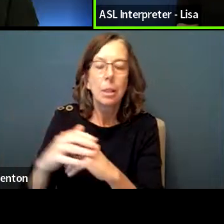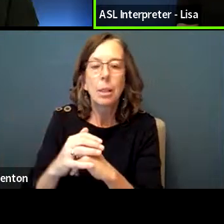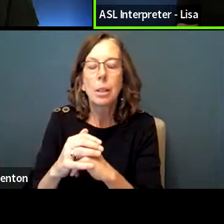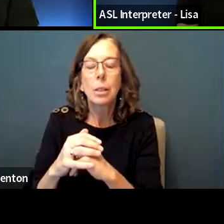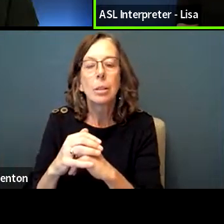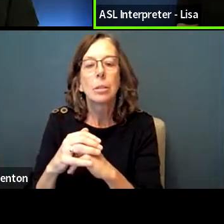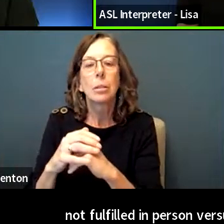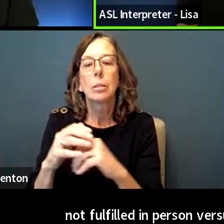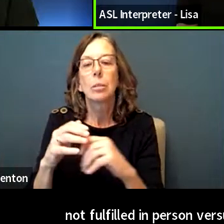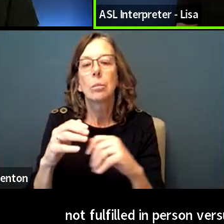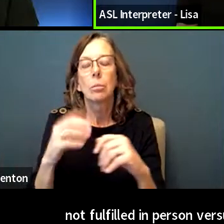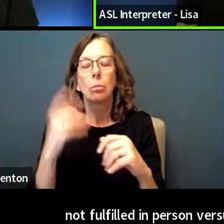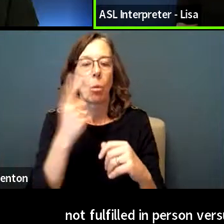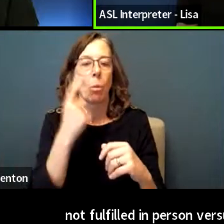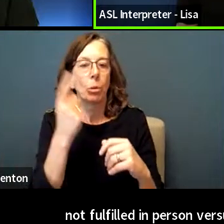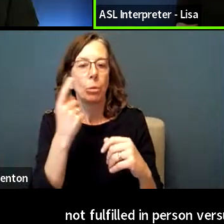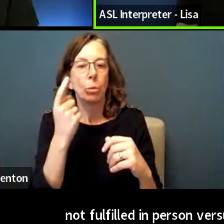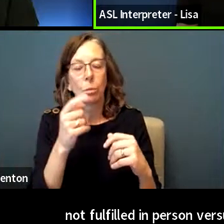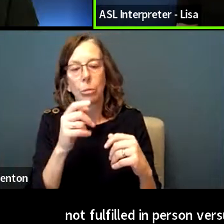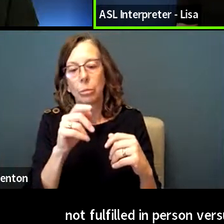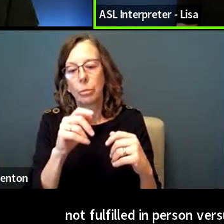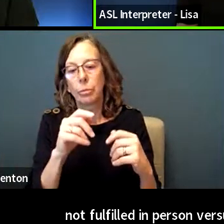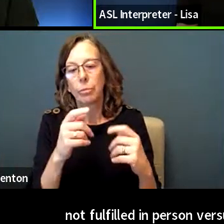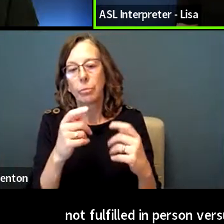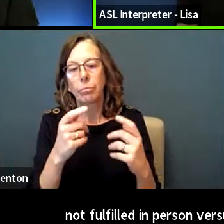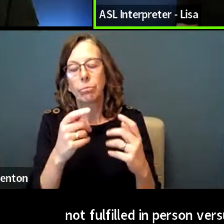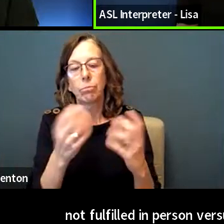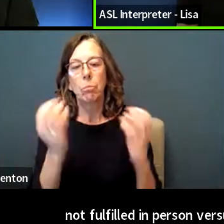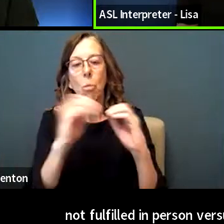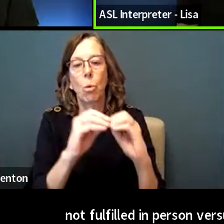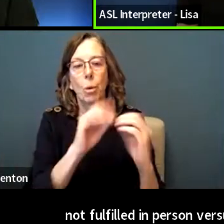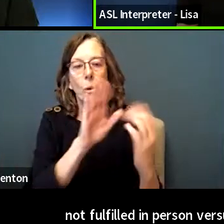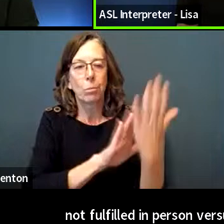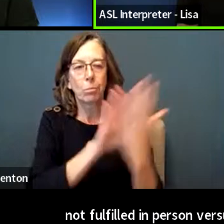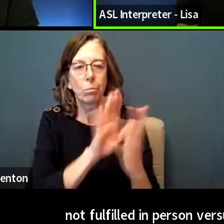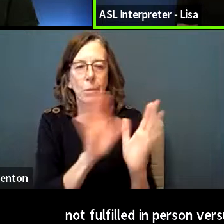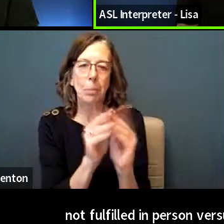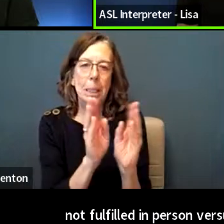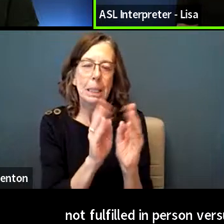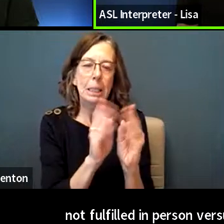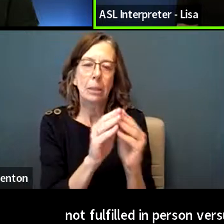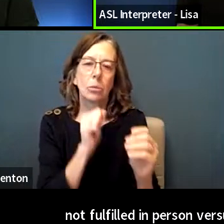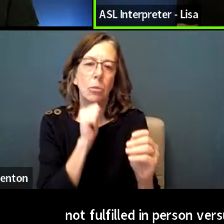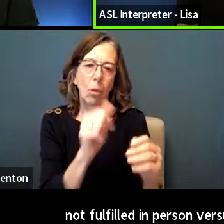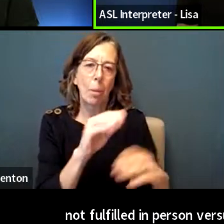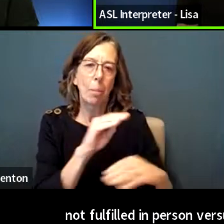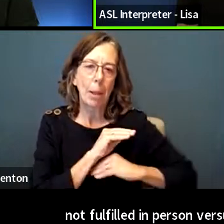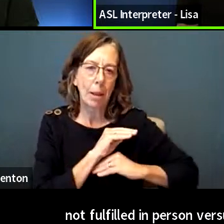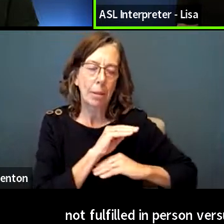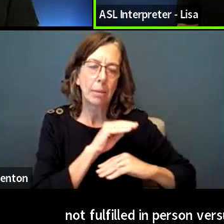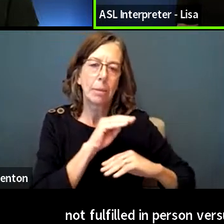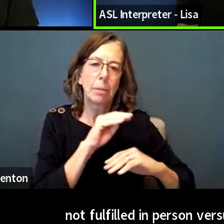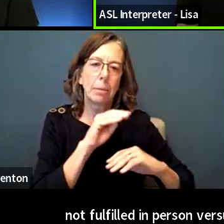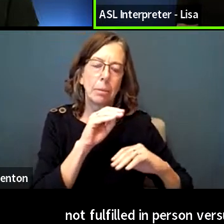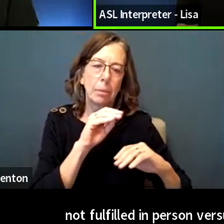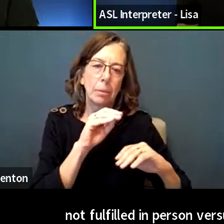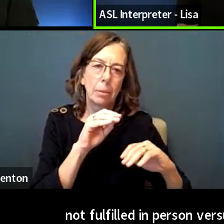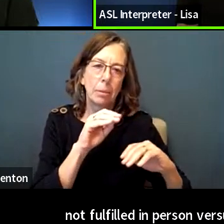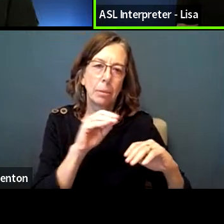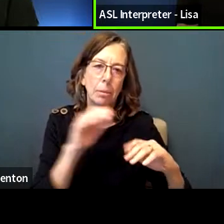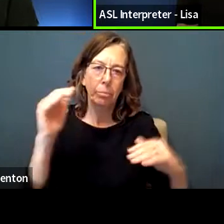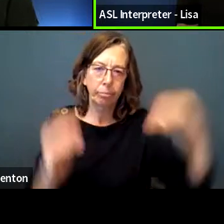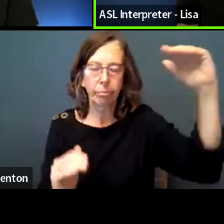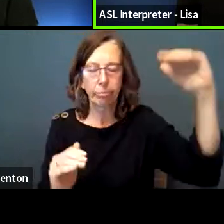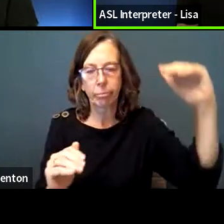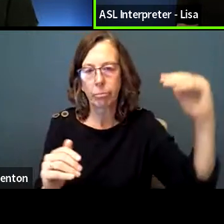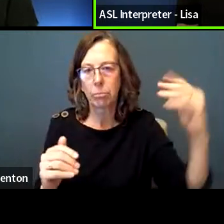VRI meetings. And I just wonder if there are more in-person meetings that